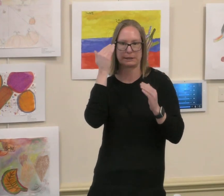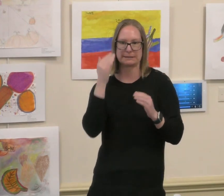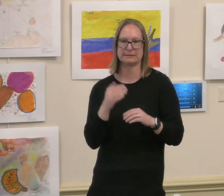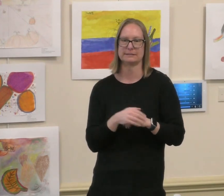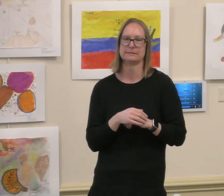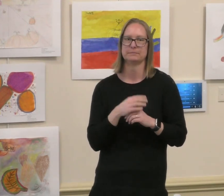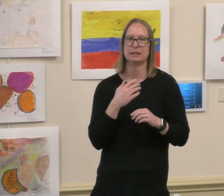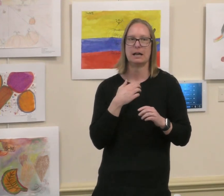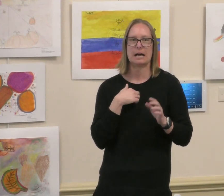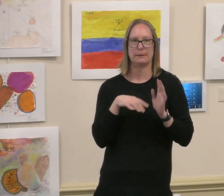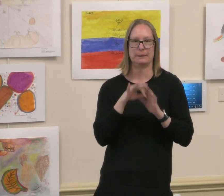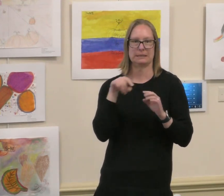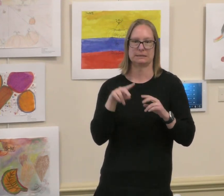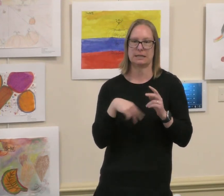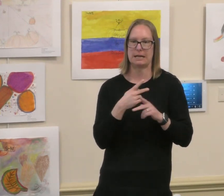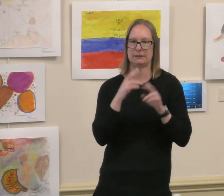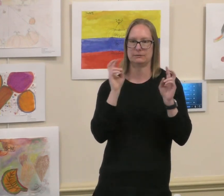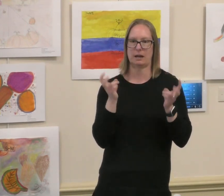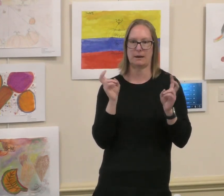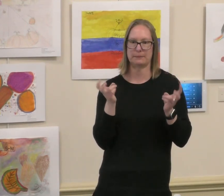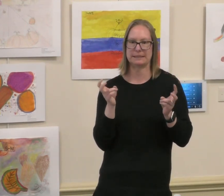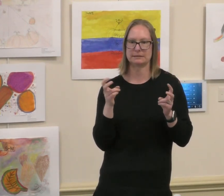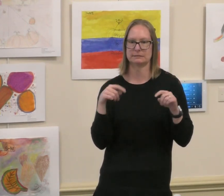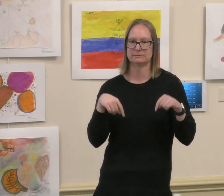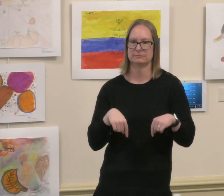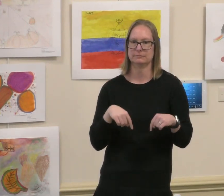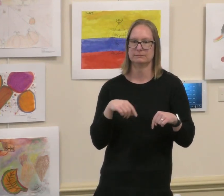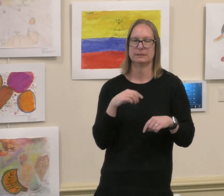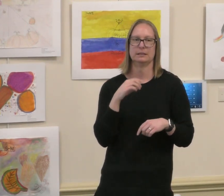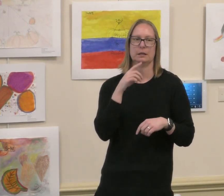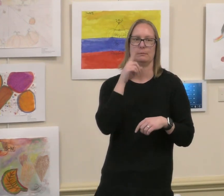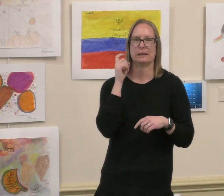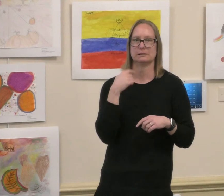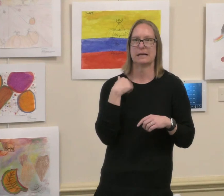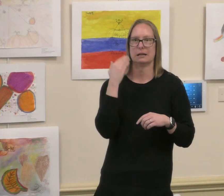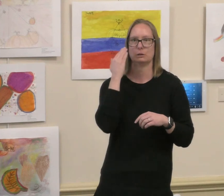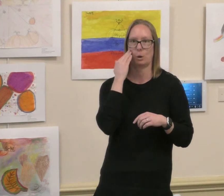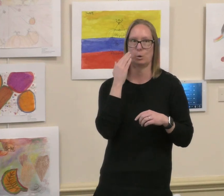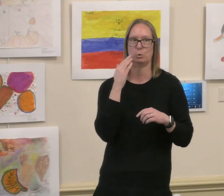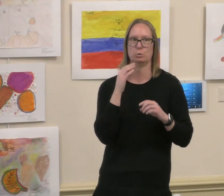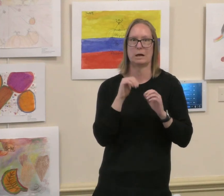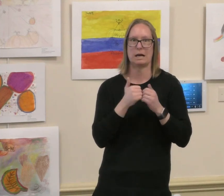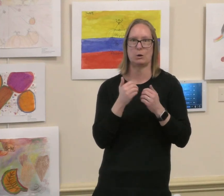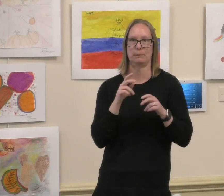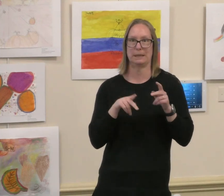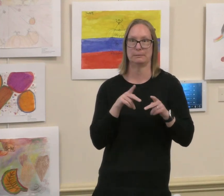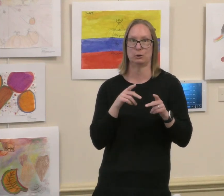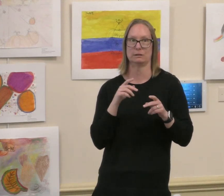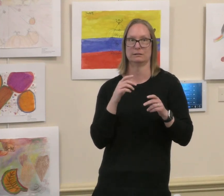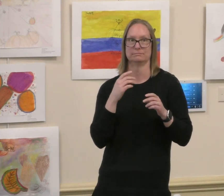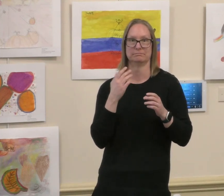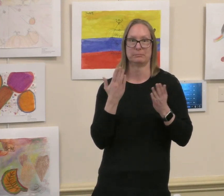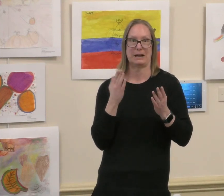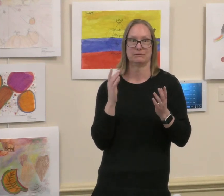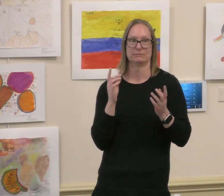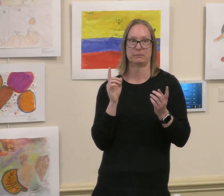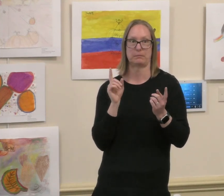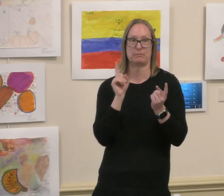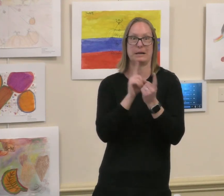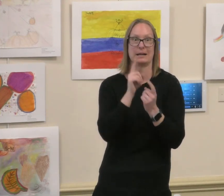Tonight, I like to focus on deaf culture and awareness. And I picked this type of topic because I know how many